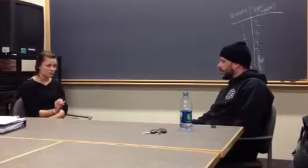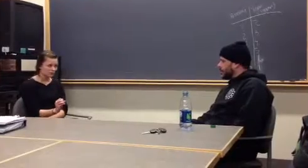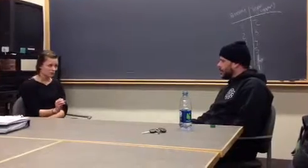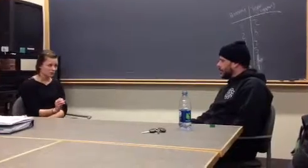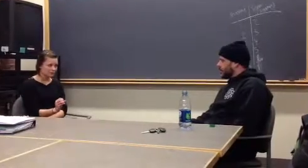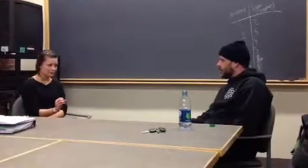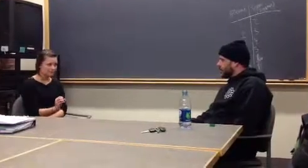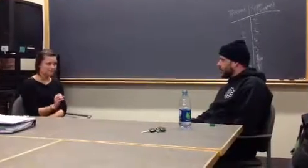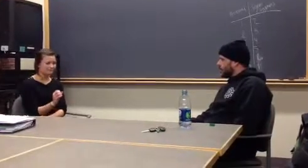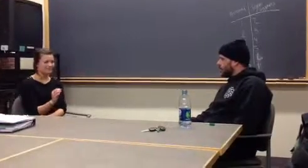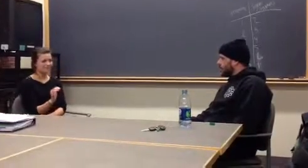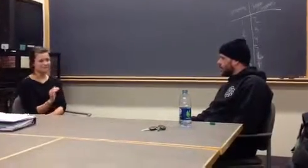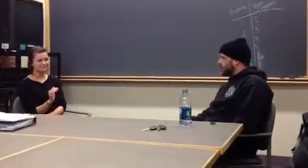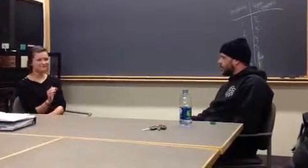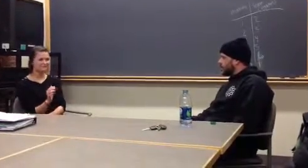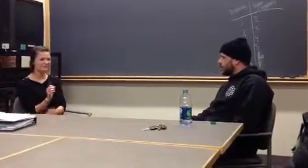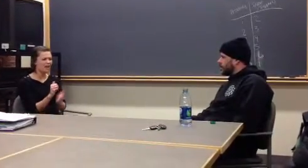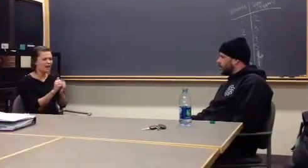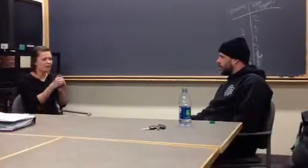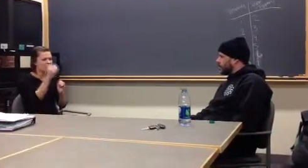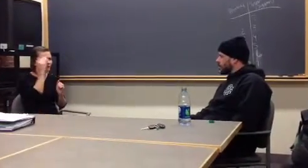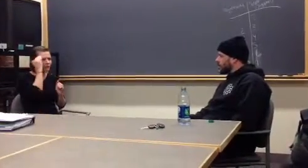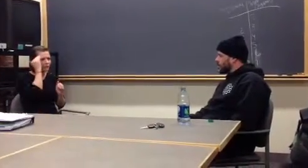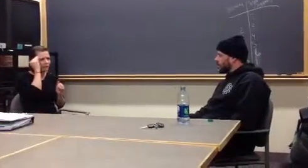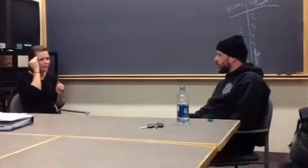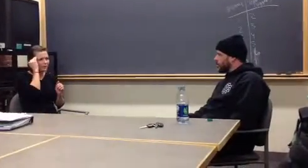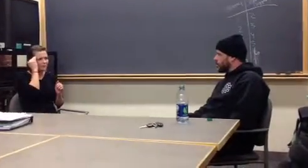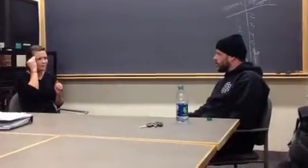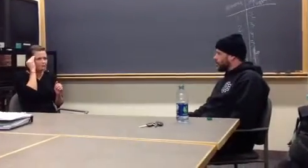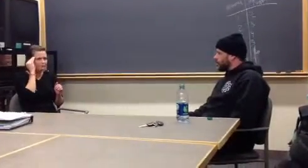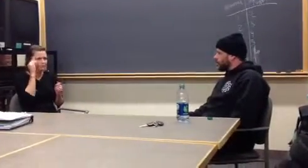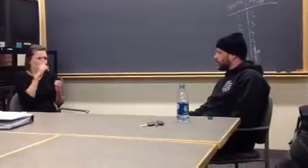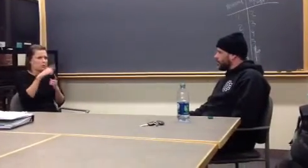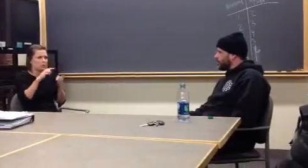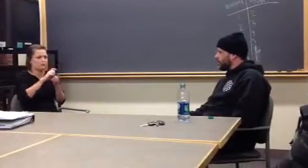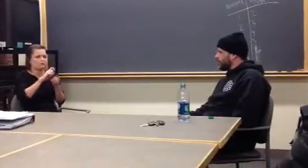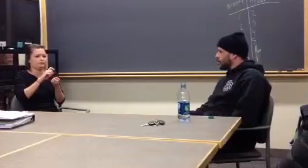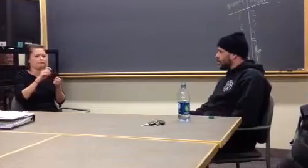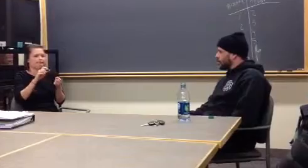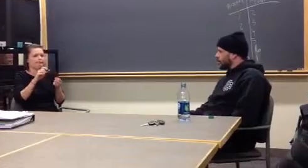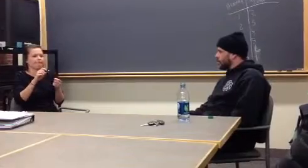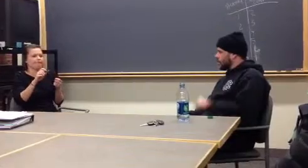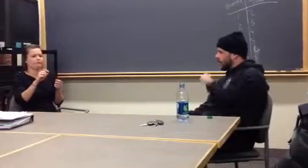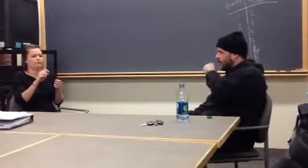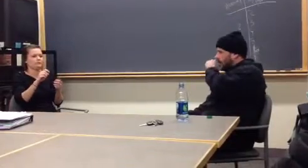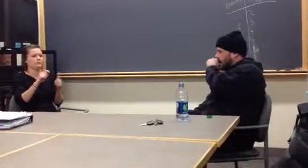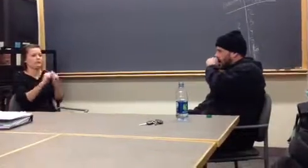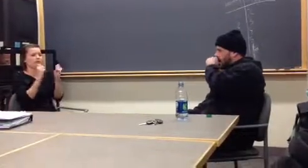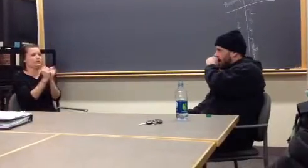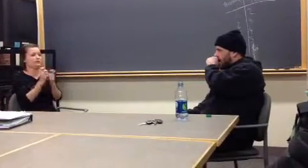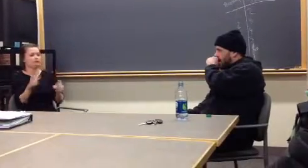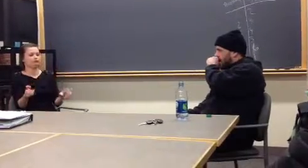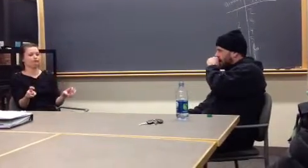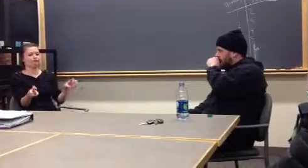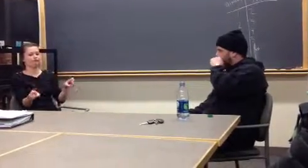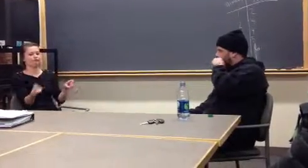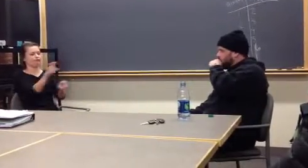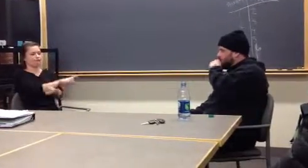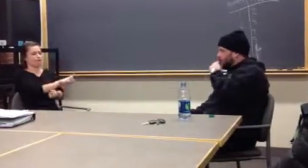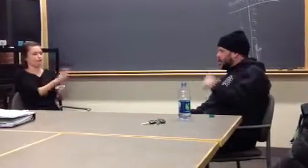So, like, how do you know, like, when do you change sides? Like, I've watched football before, I just have no idea. Like,